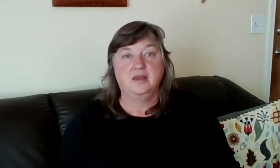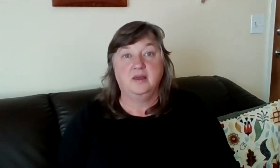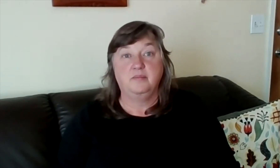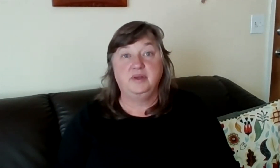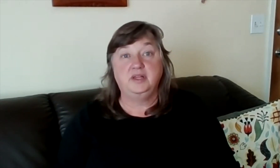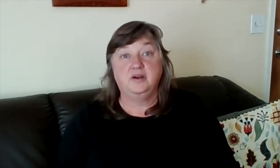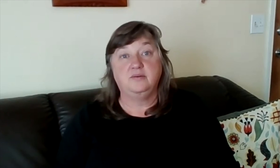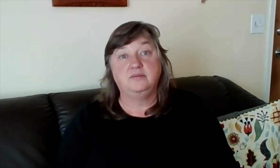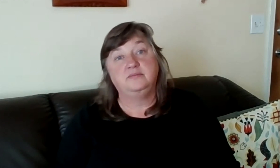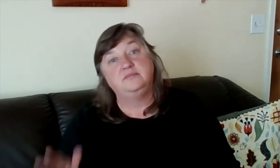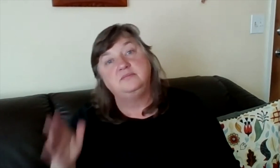pillow,